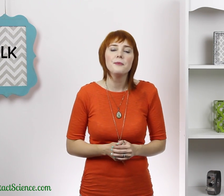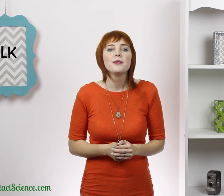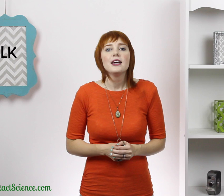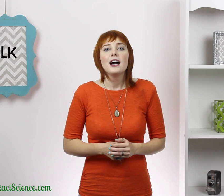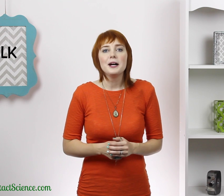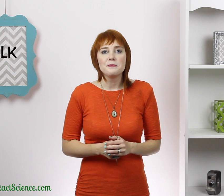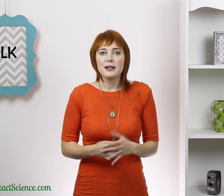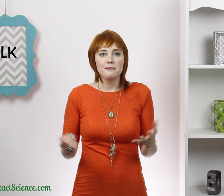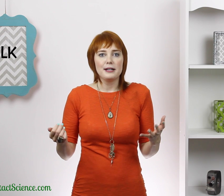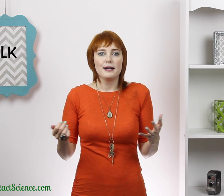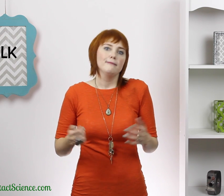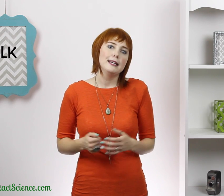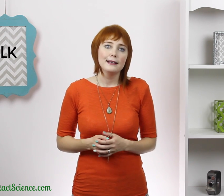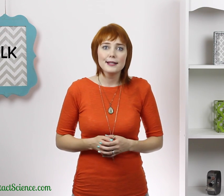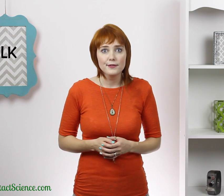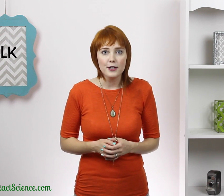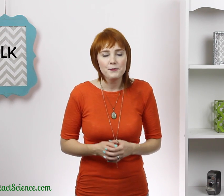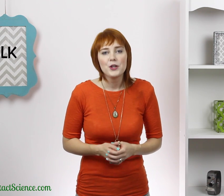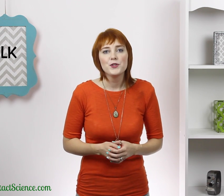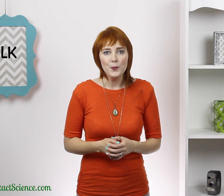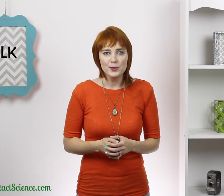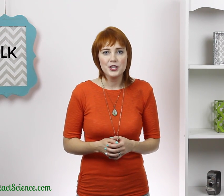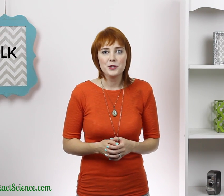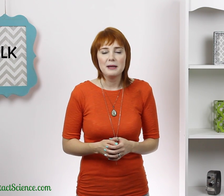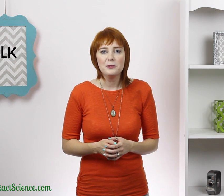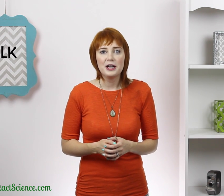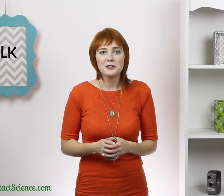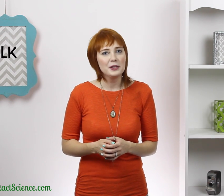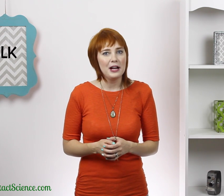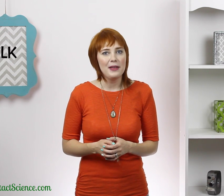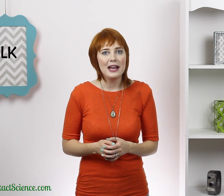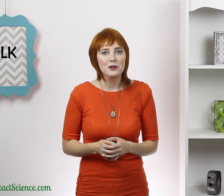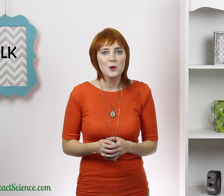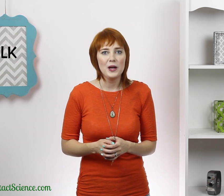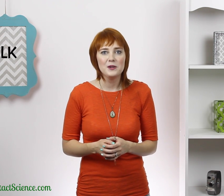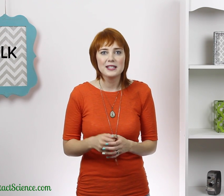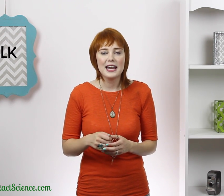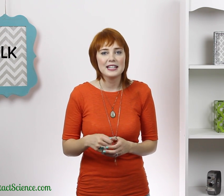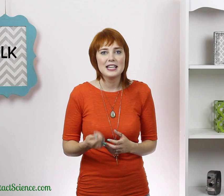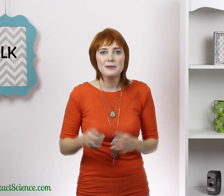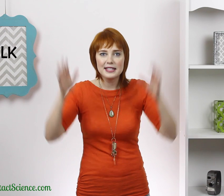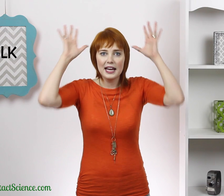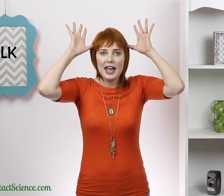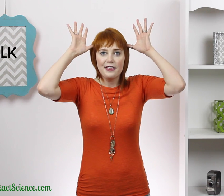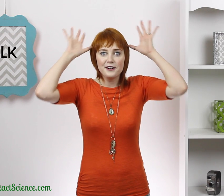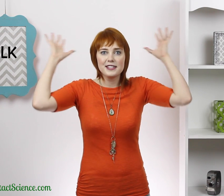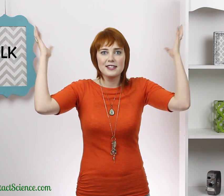not. My son, he can ask for it. So to teach your baby whenever you get out that elk toy you can hand it to him and say there's